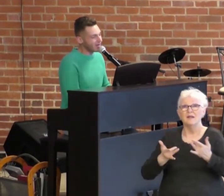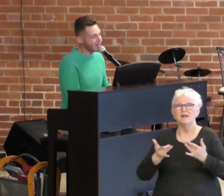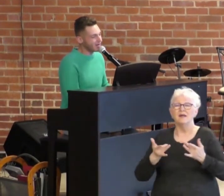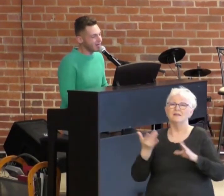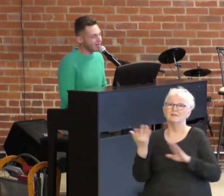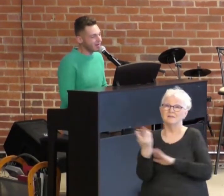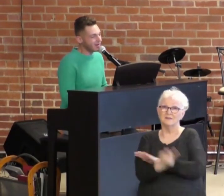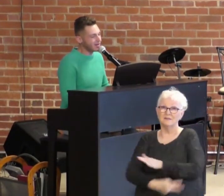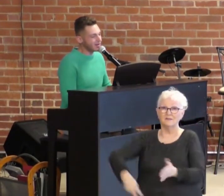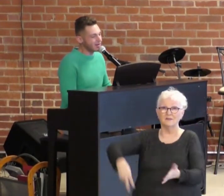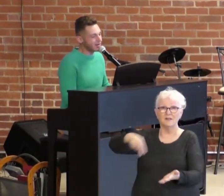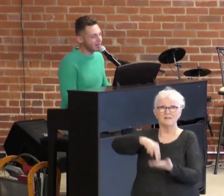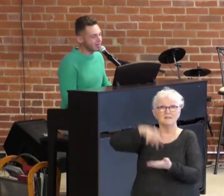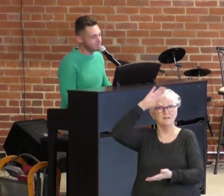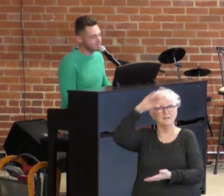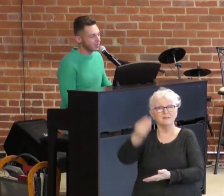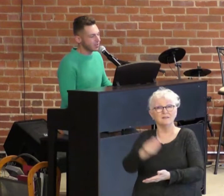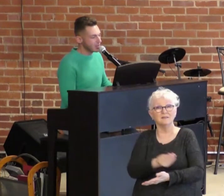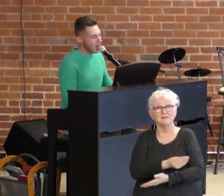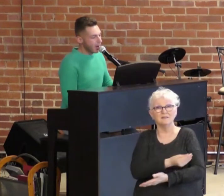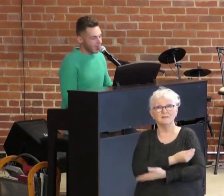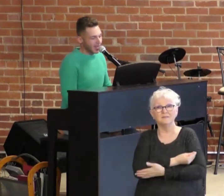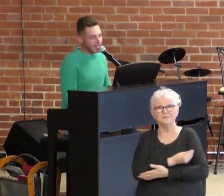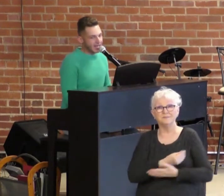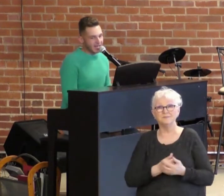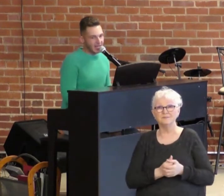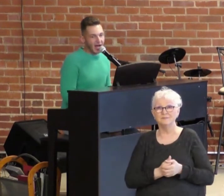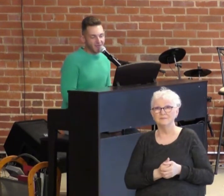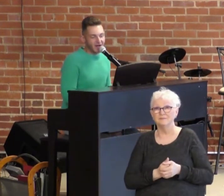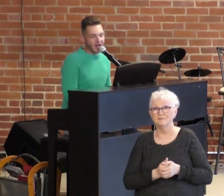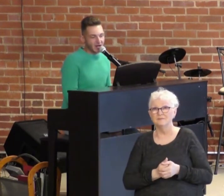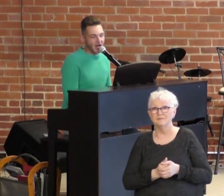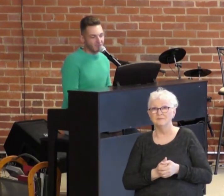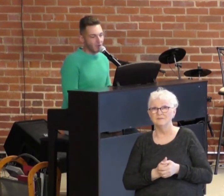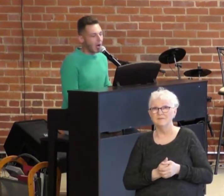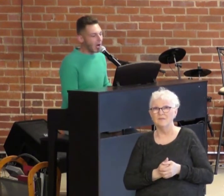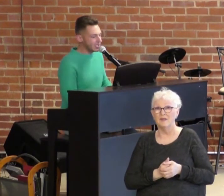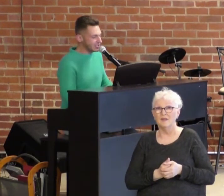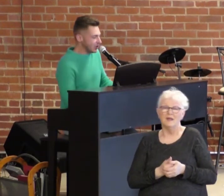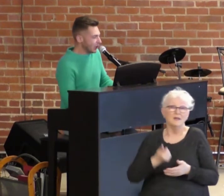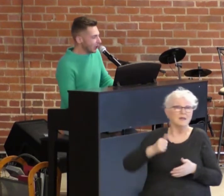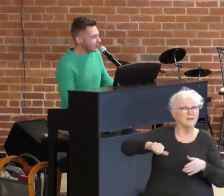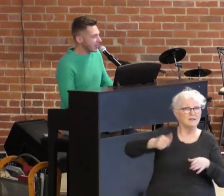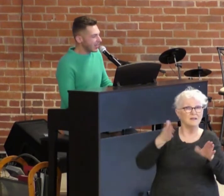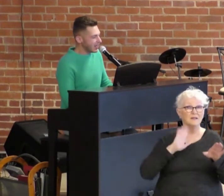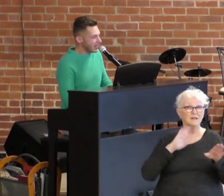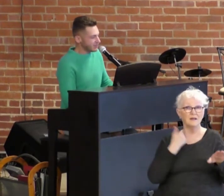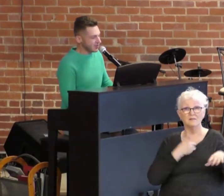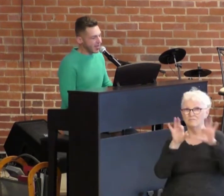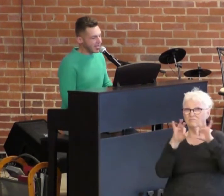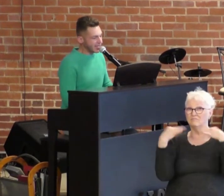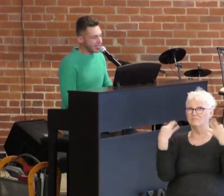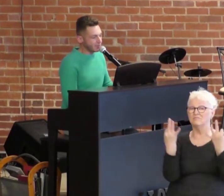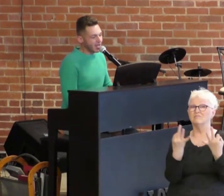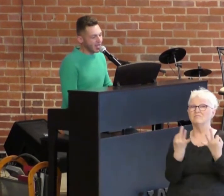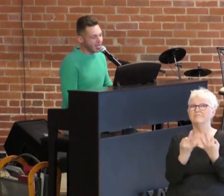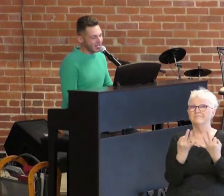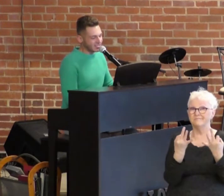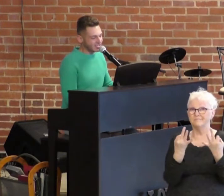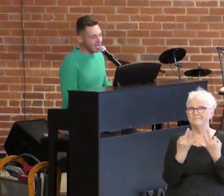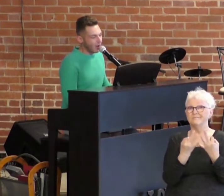the sun. Many of our loved ones who've left a